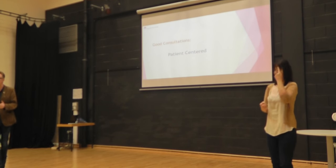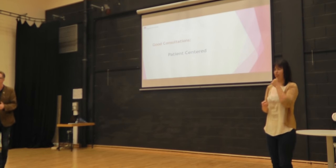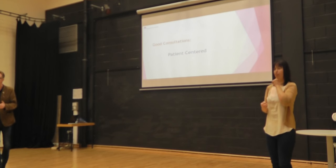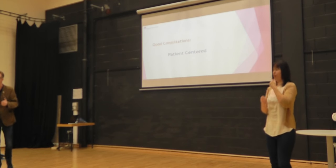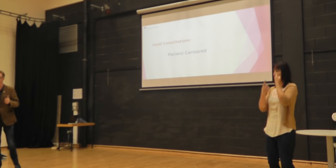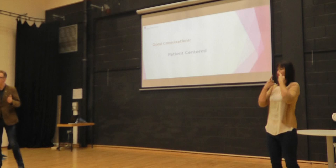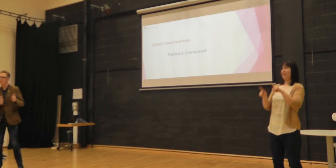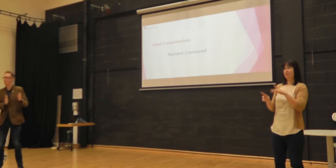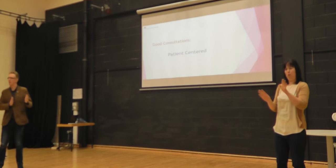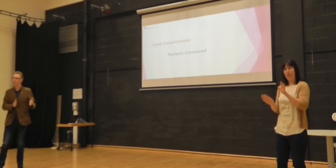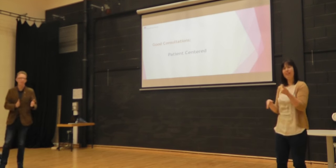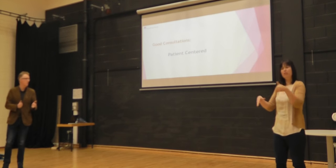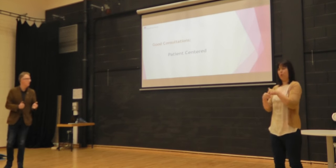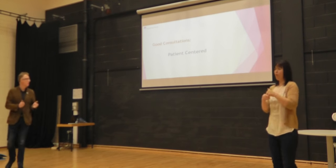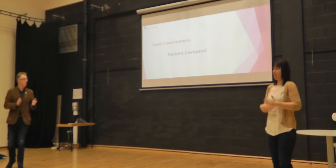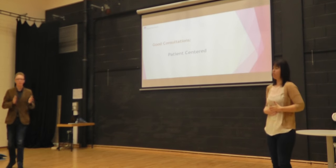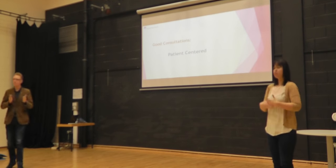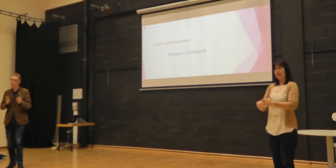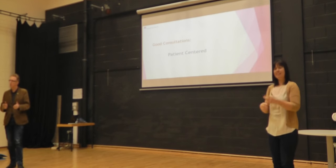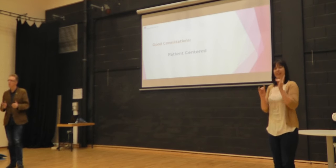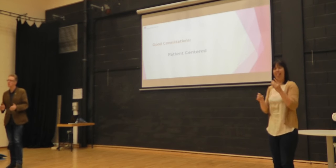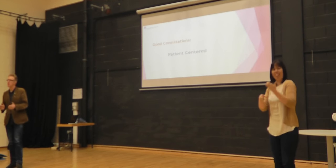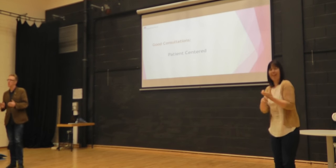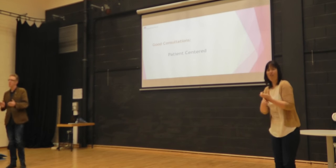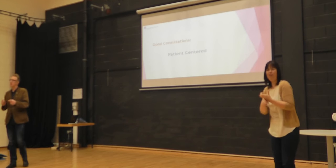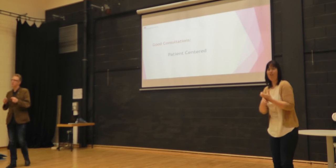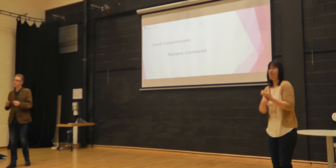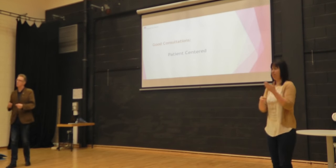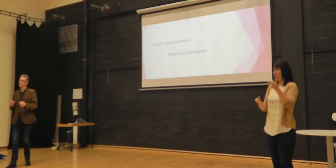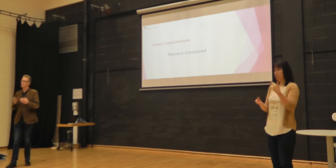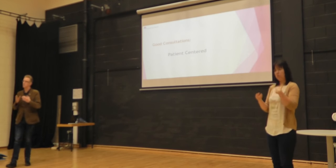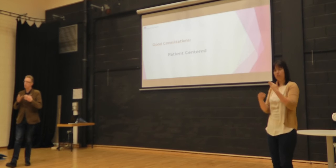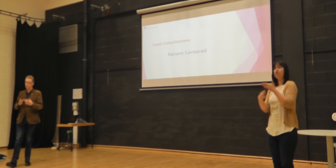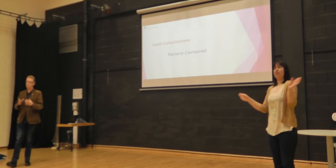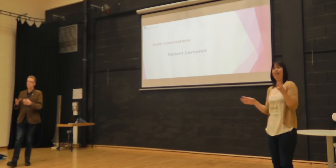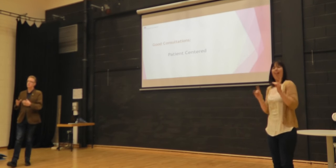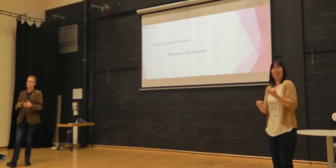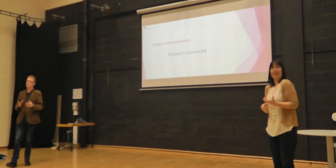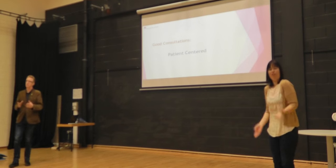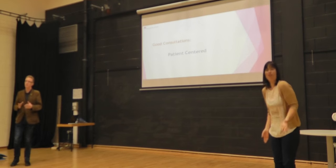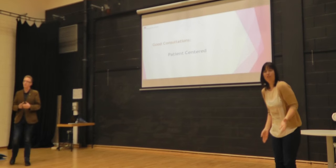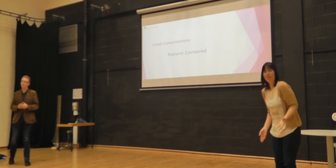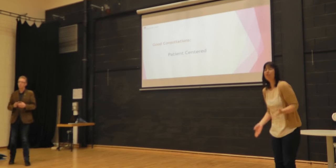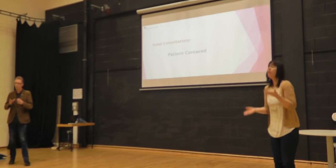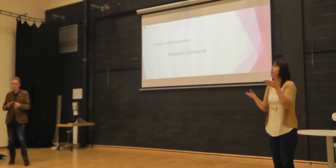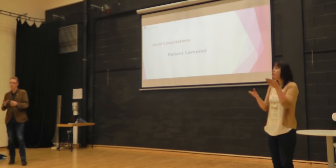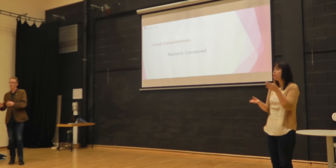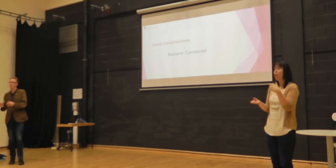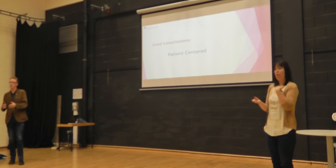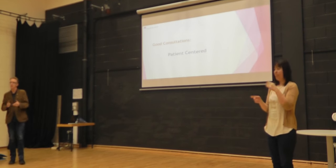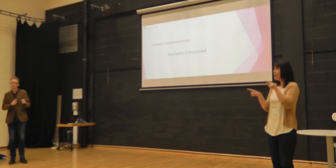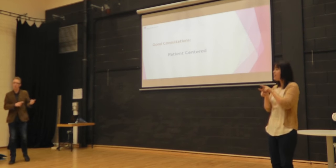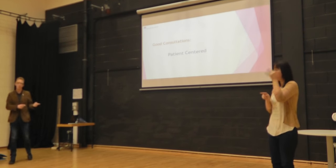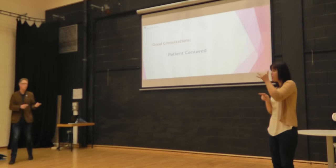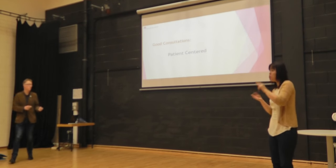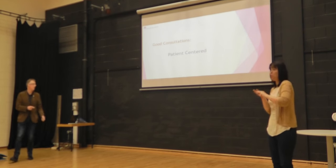reproductive healthcare, it's part of healthcare. And there is no reason why principles, good principles that apply to good